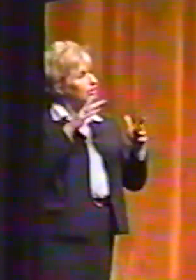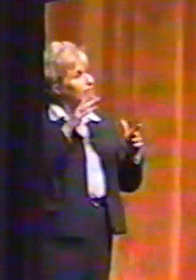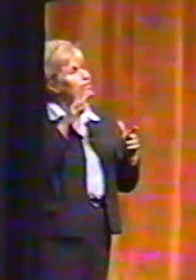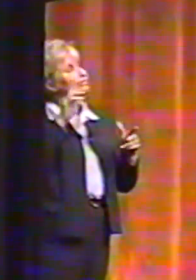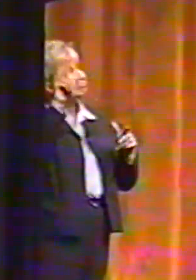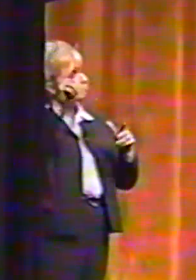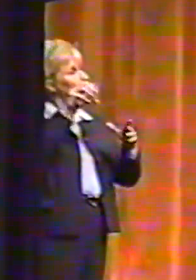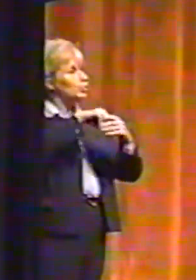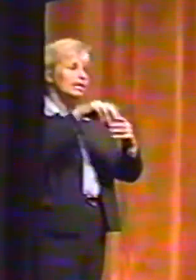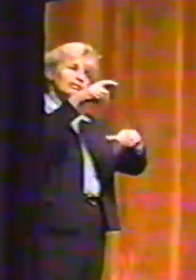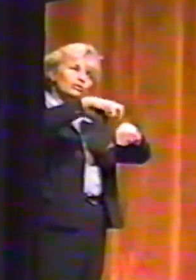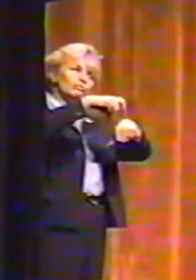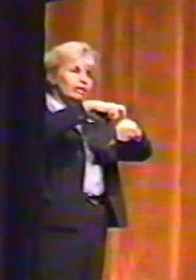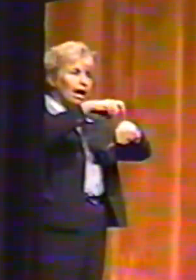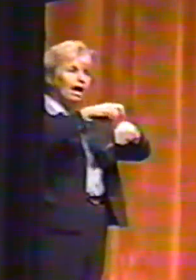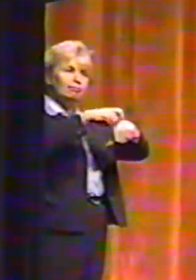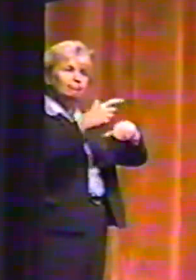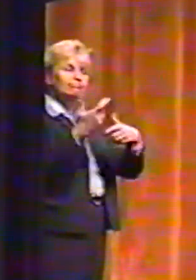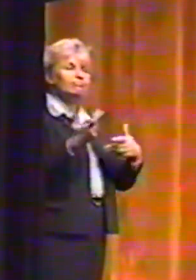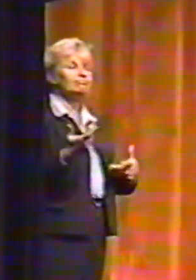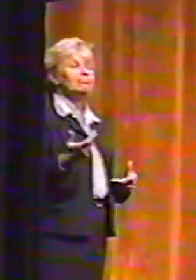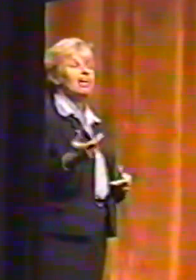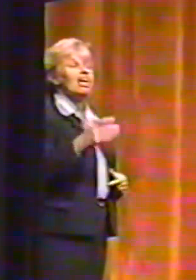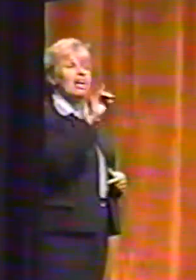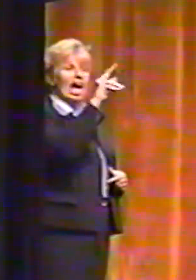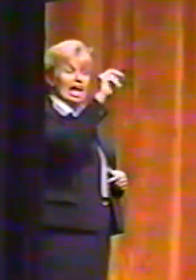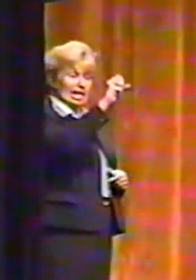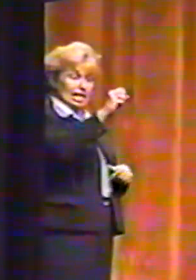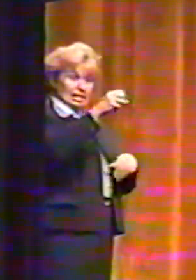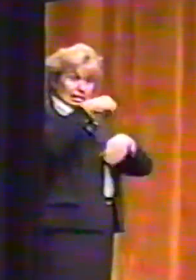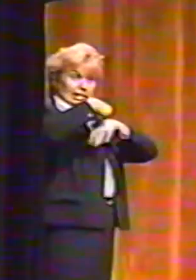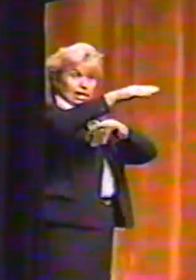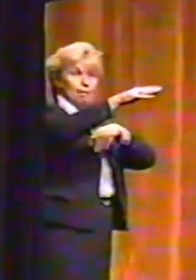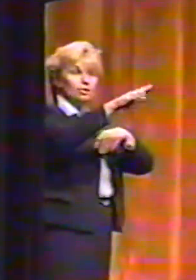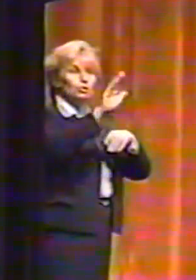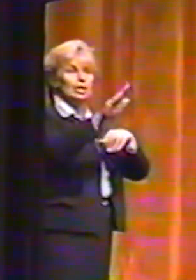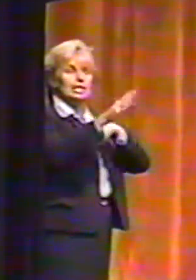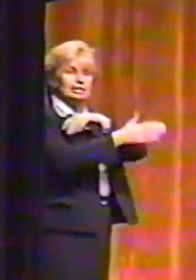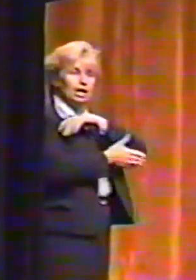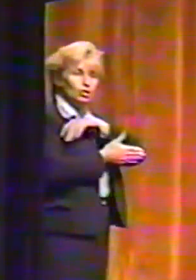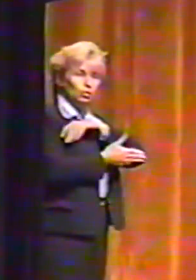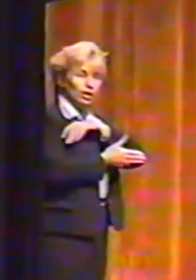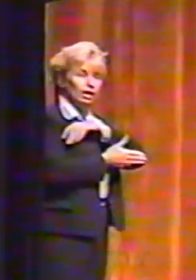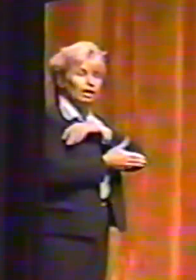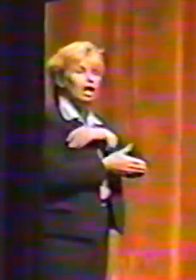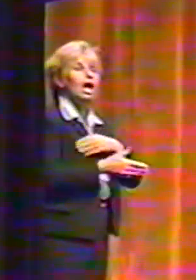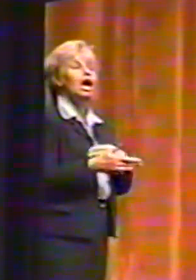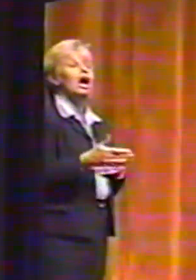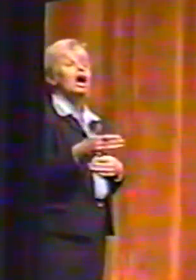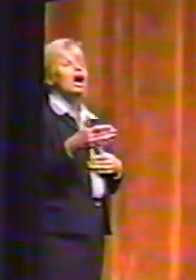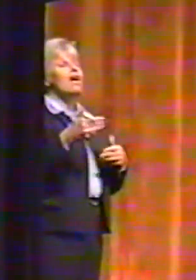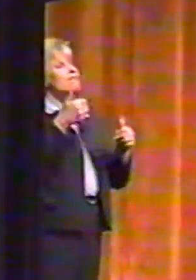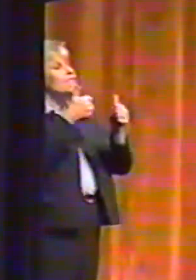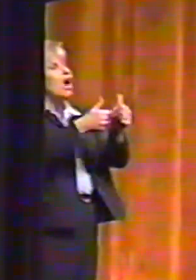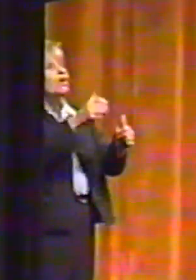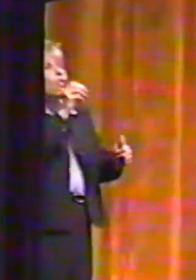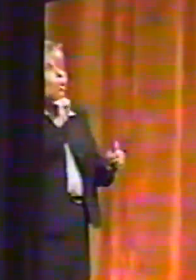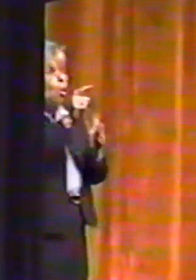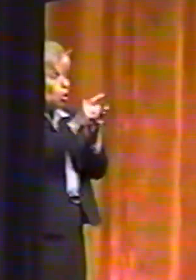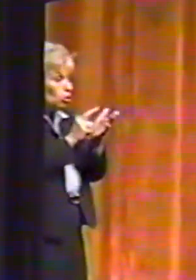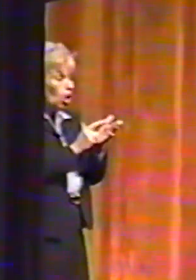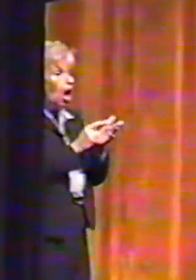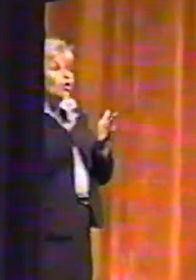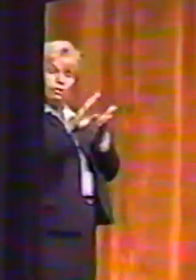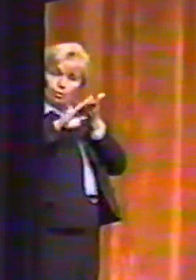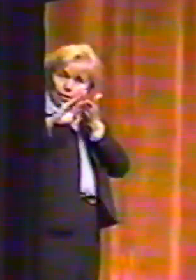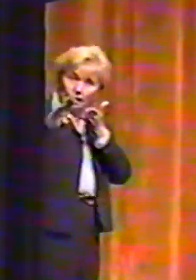for deportation for these small crimes. Now, under the old law, William then could have been released while fighting deportation,